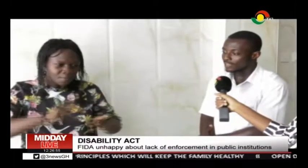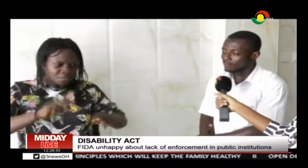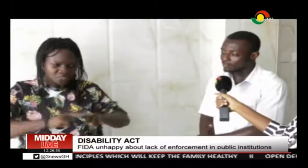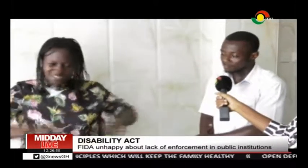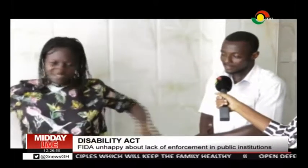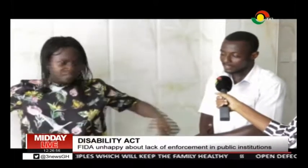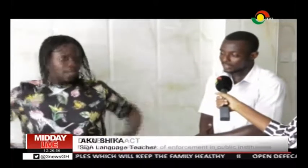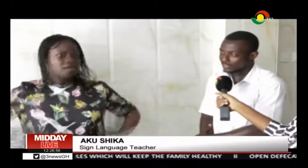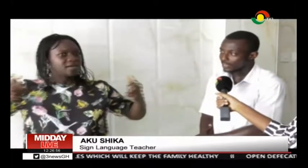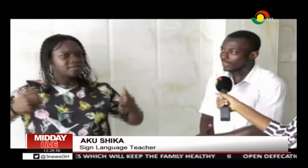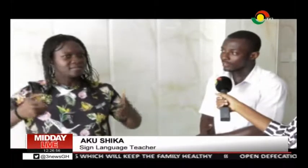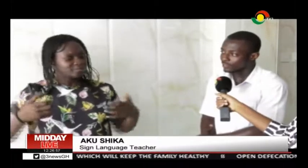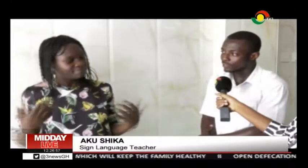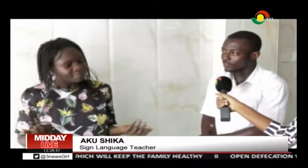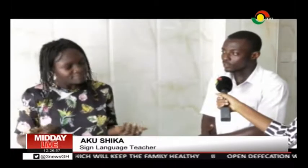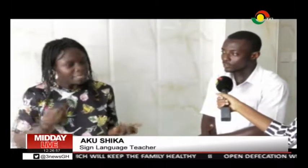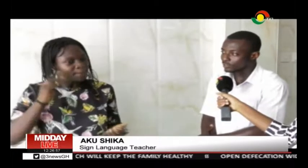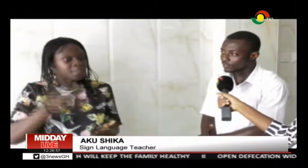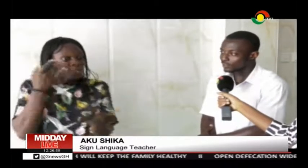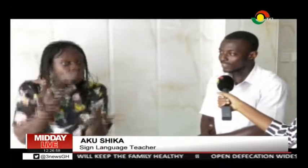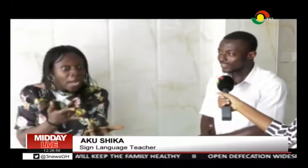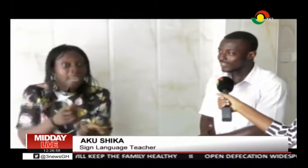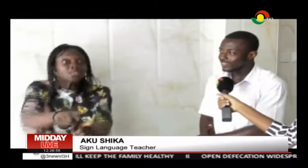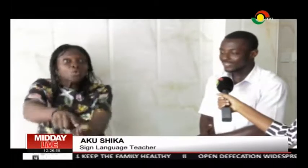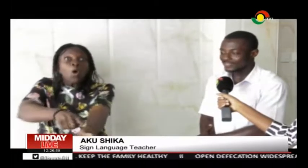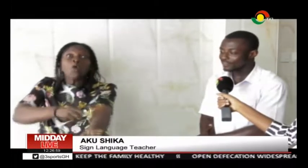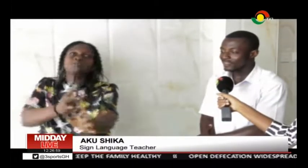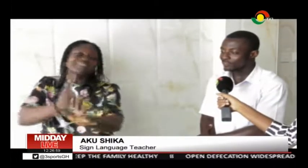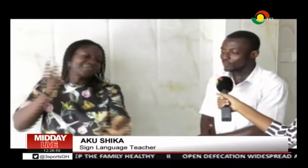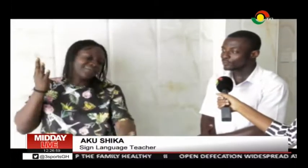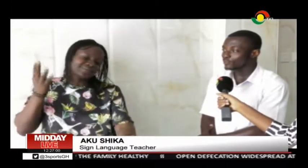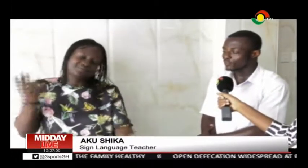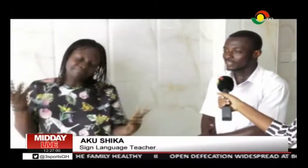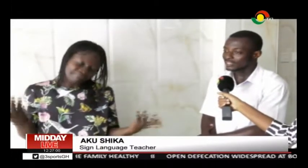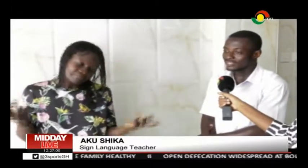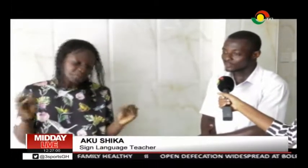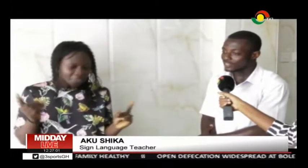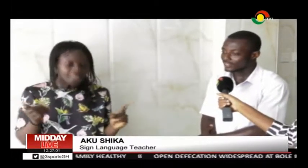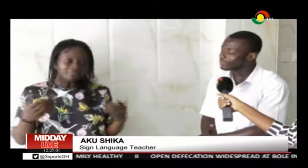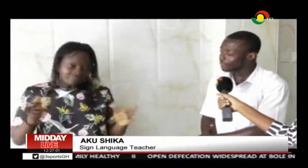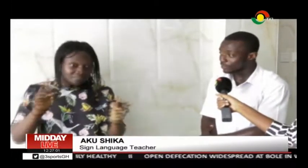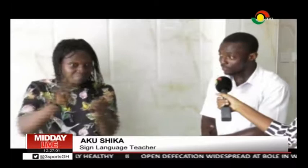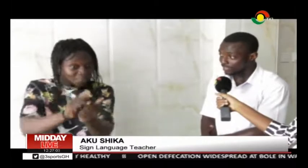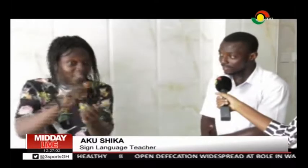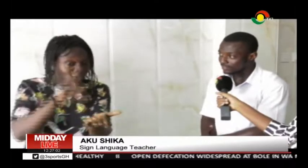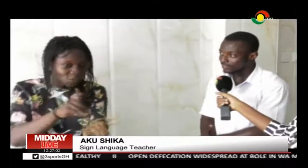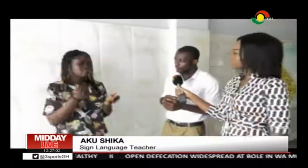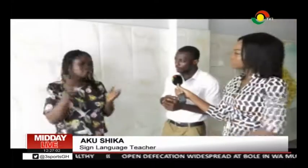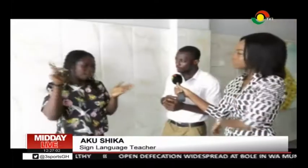anytime she is sick and I take her to the hospital, it's very difficult to communicate with a doctor. She